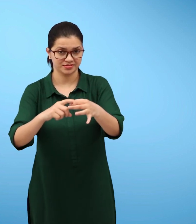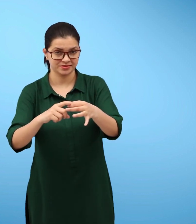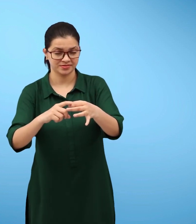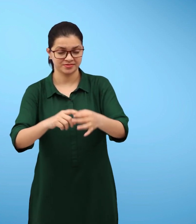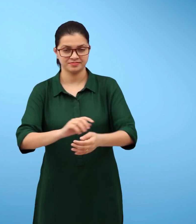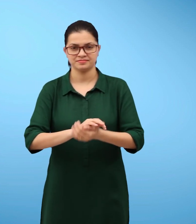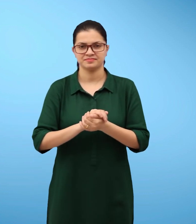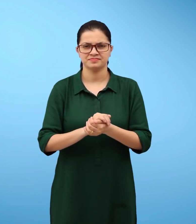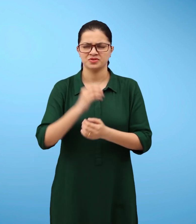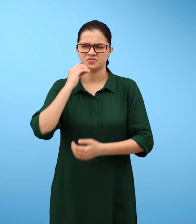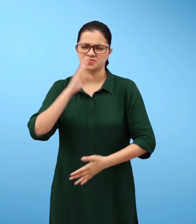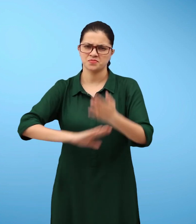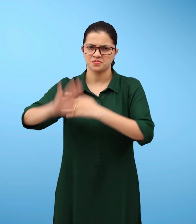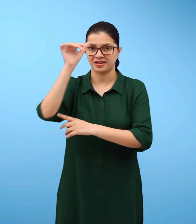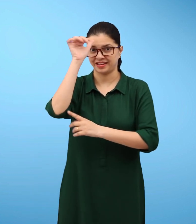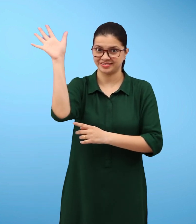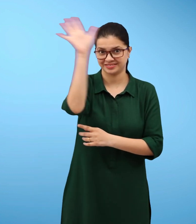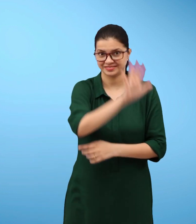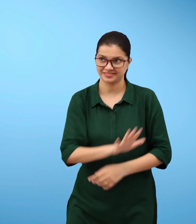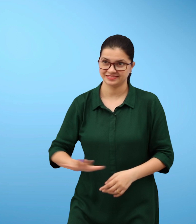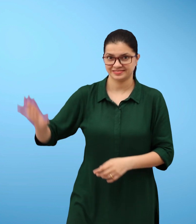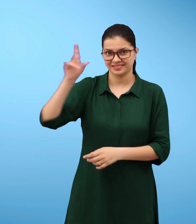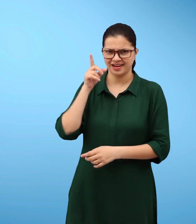What were manuscripts in early India made out of?